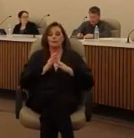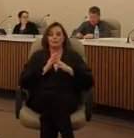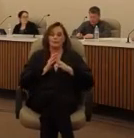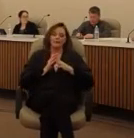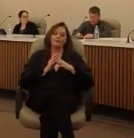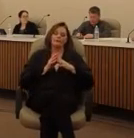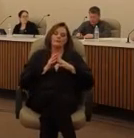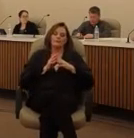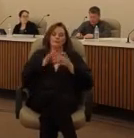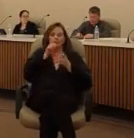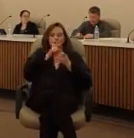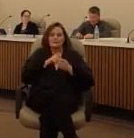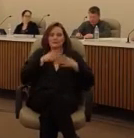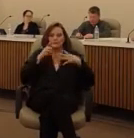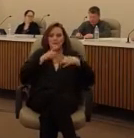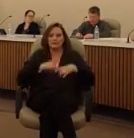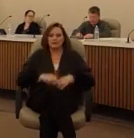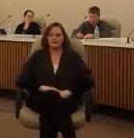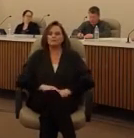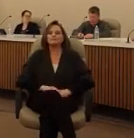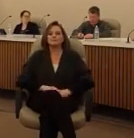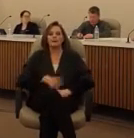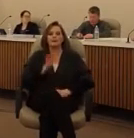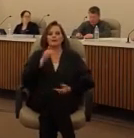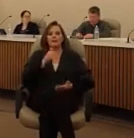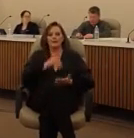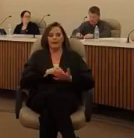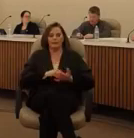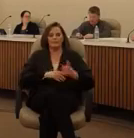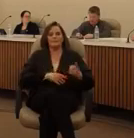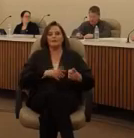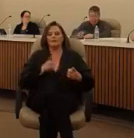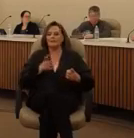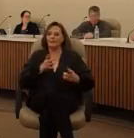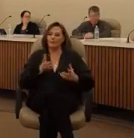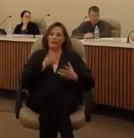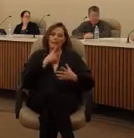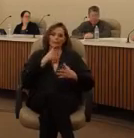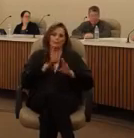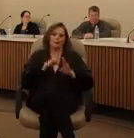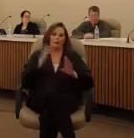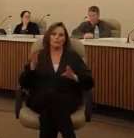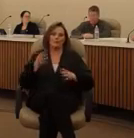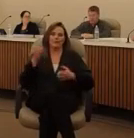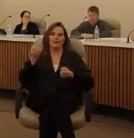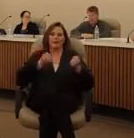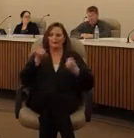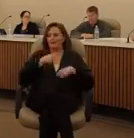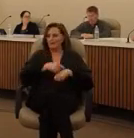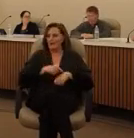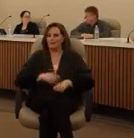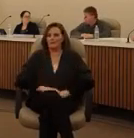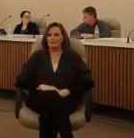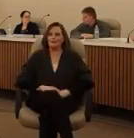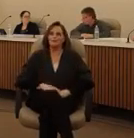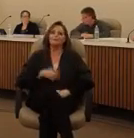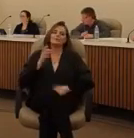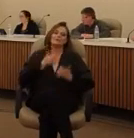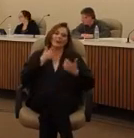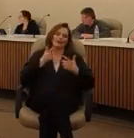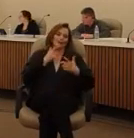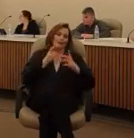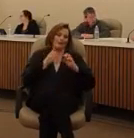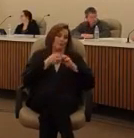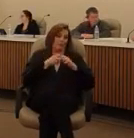station operation. Again, there's going to be a want to be open at the drive time. Does anybody have an issue with the 6